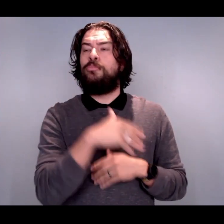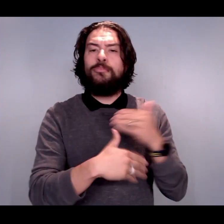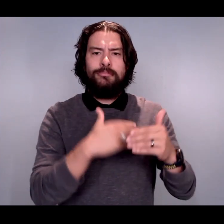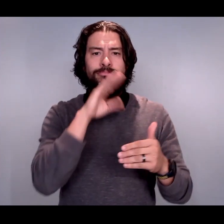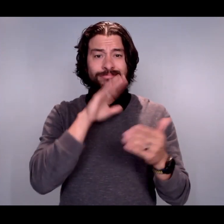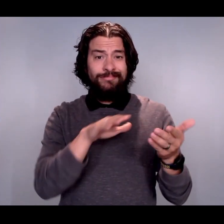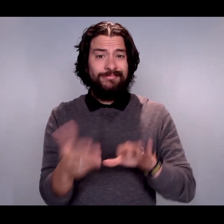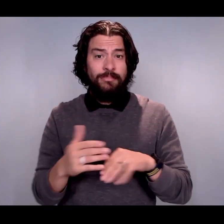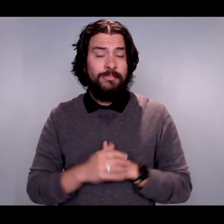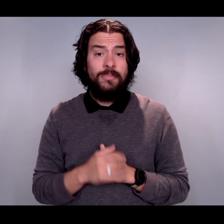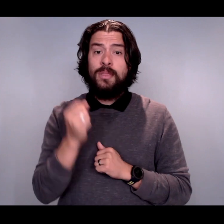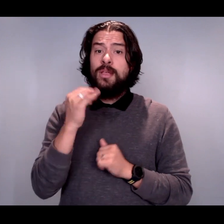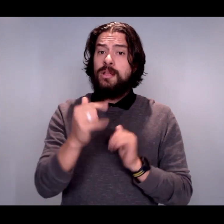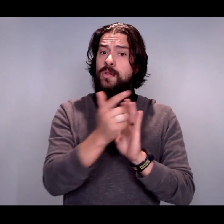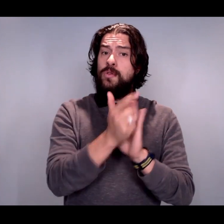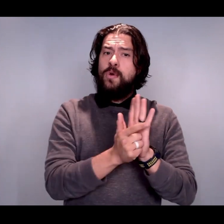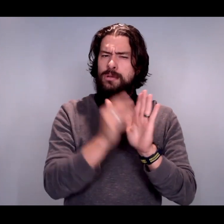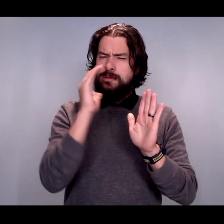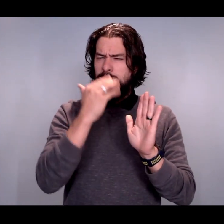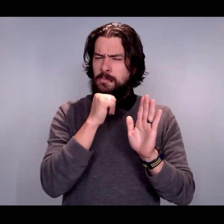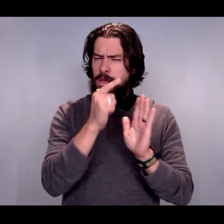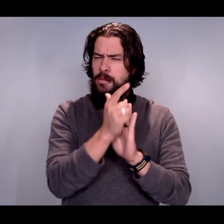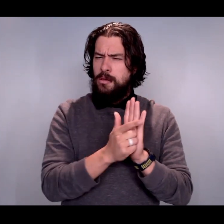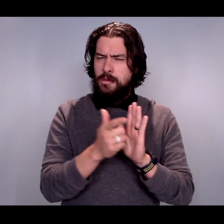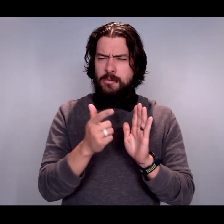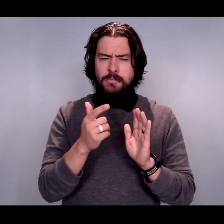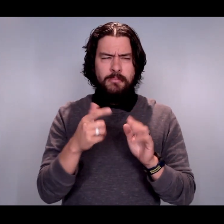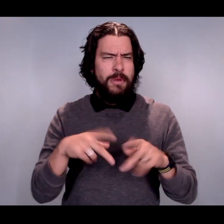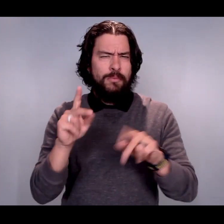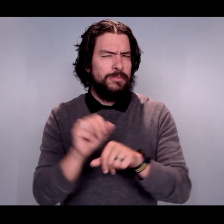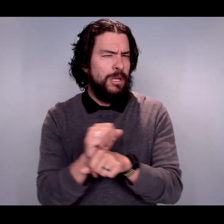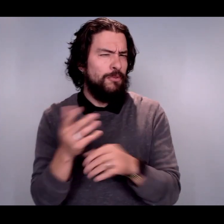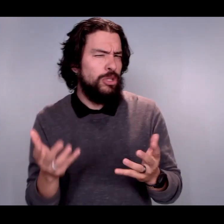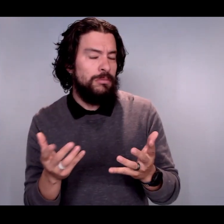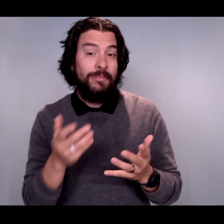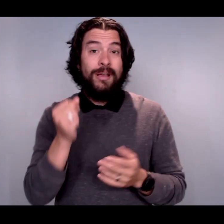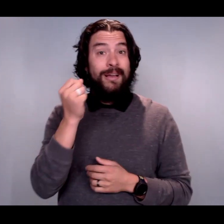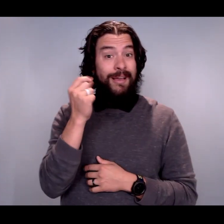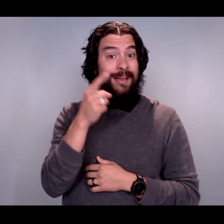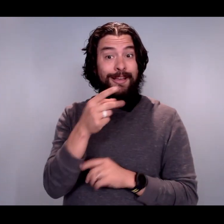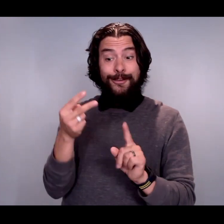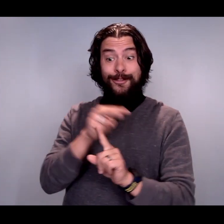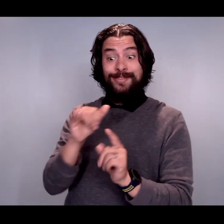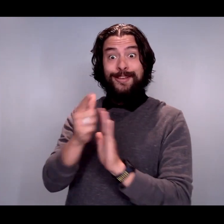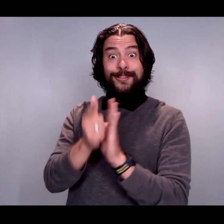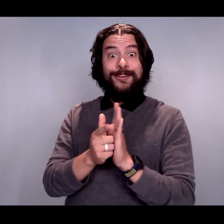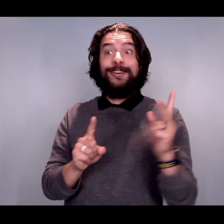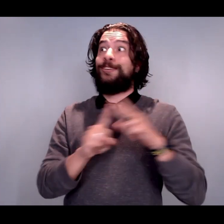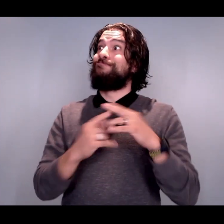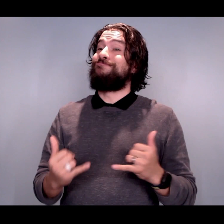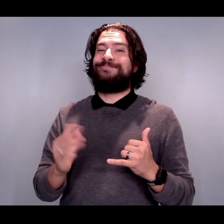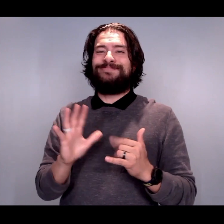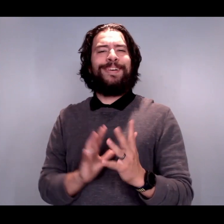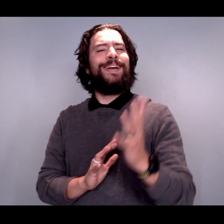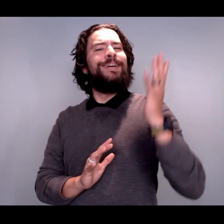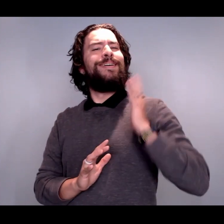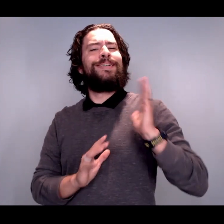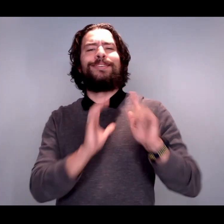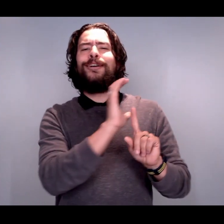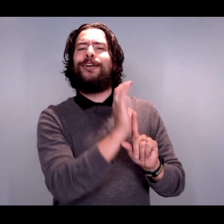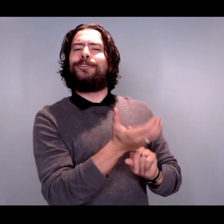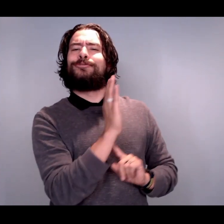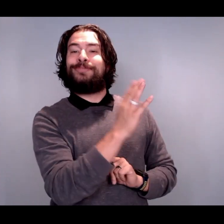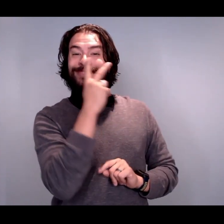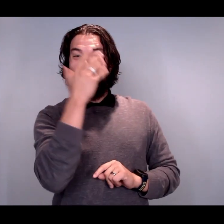don't seem just, like laws that allow for slavery. Well, if you look at those laws in their ancient cultural context, you'll see that God's working